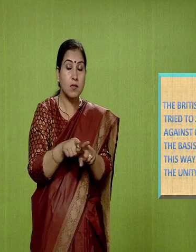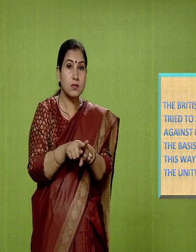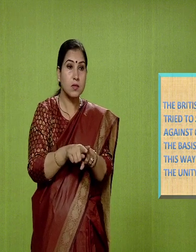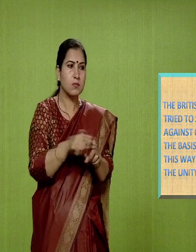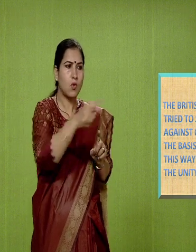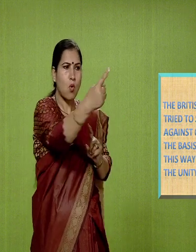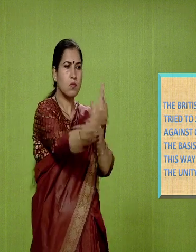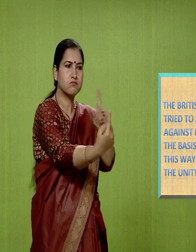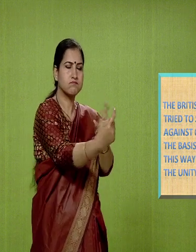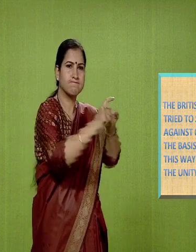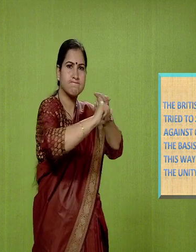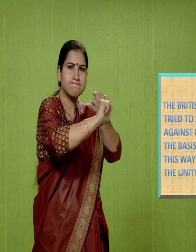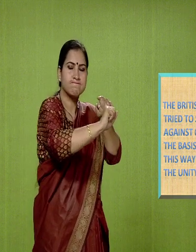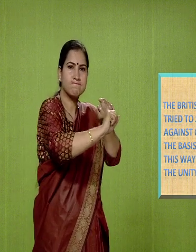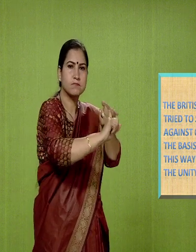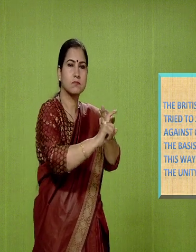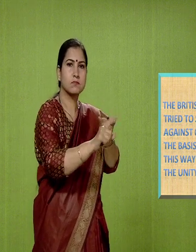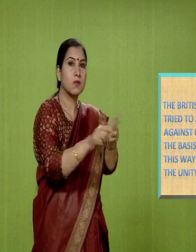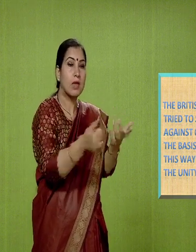one another on the basis of religion.